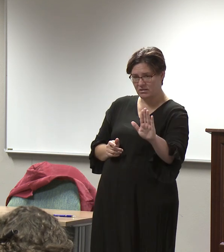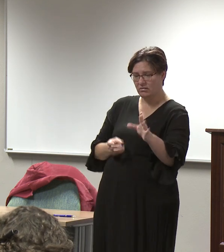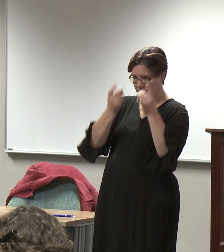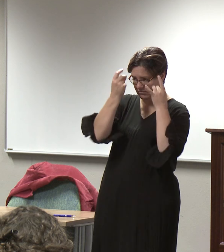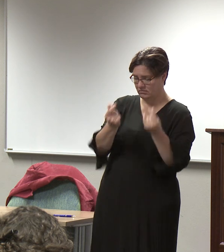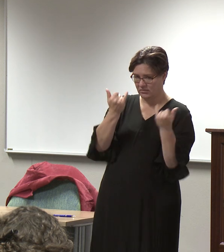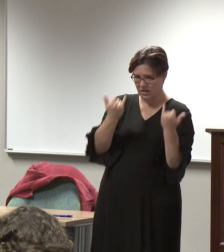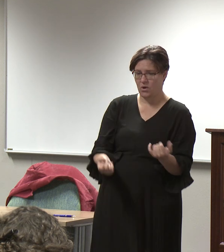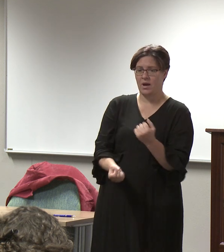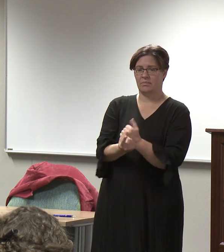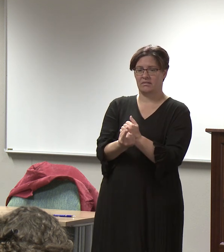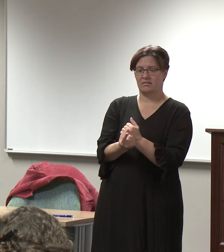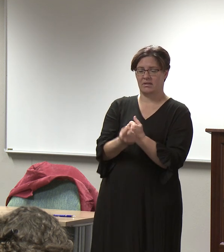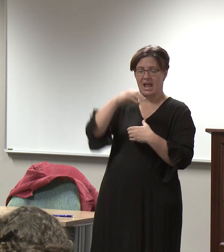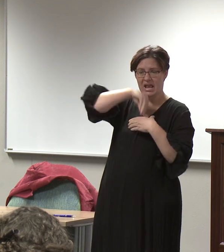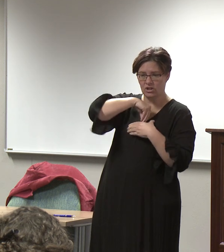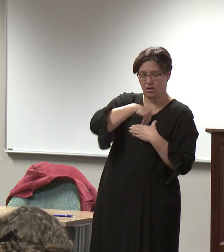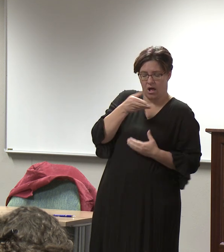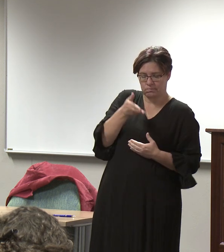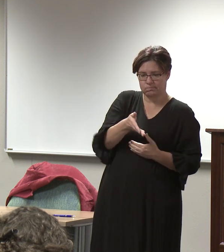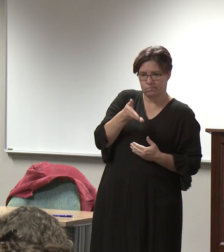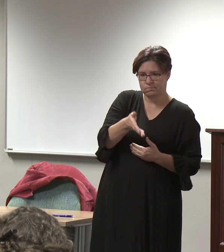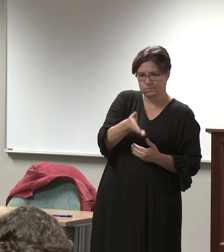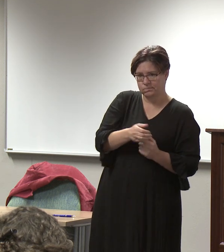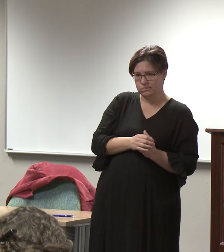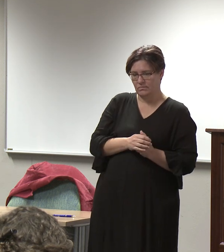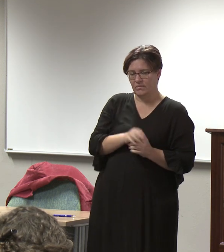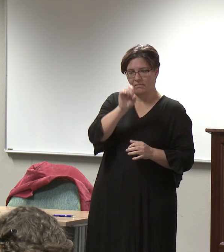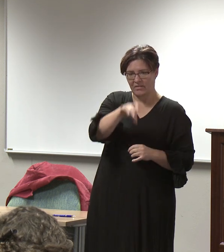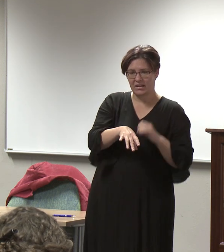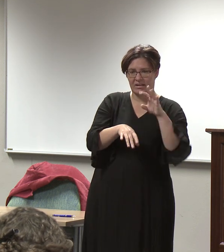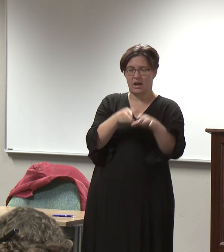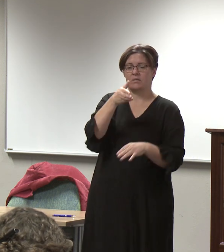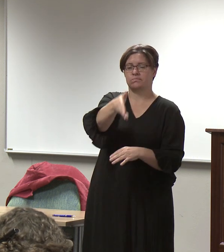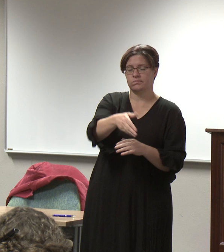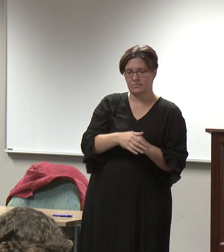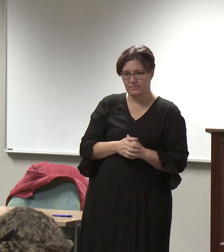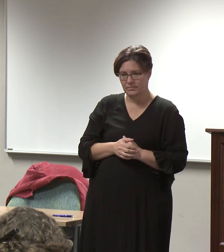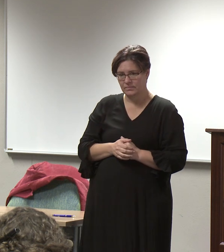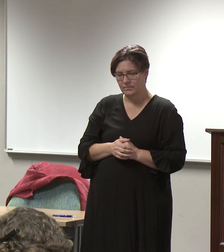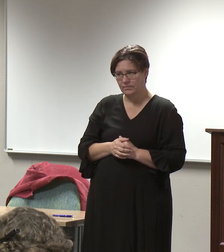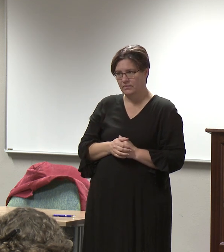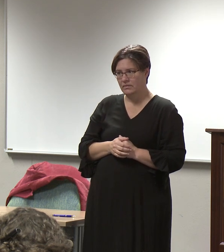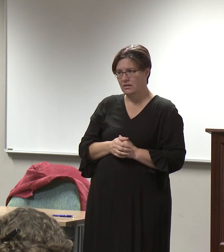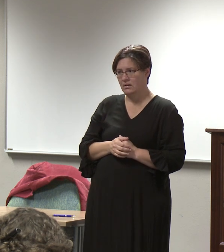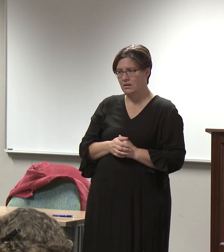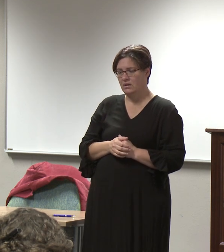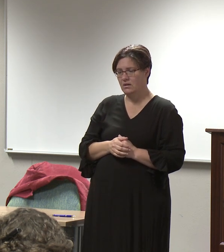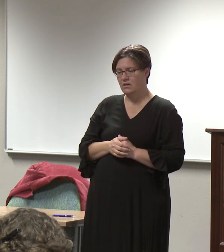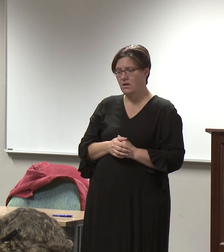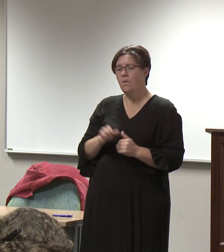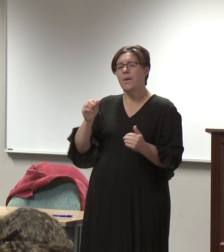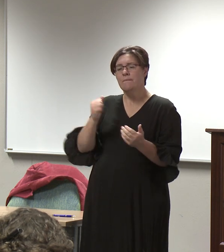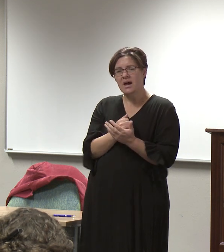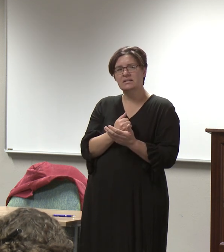instant, eternal, present, fragmented, present as it stands. So I think that we have to